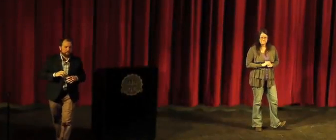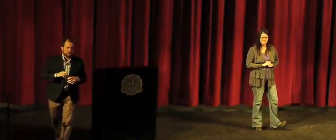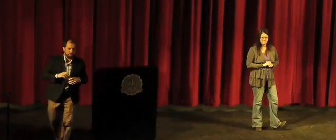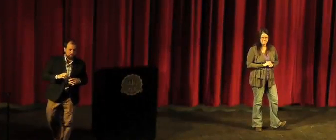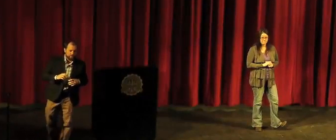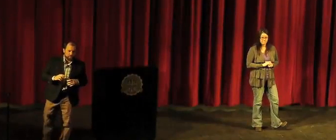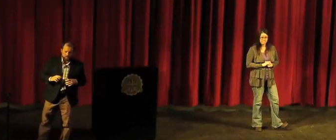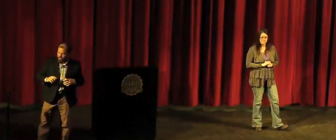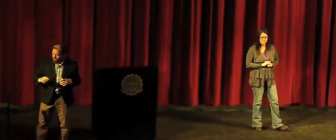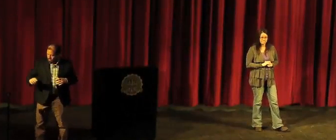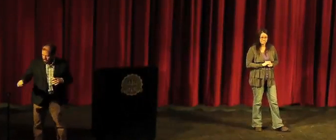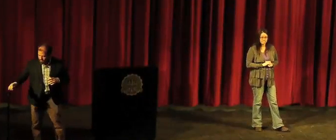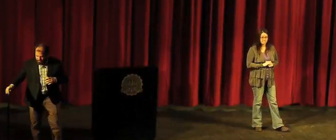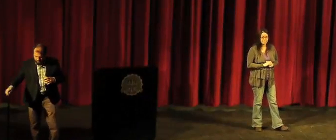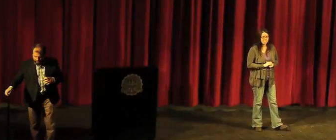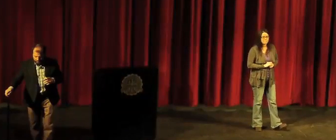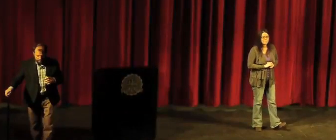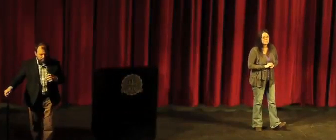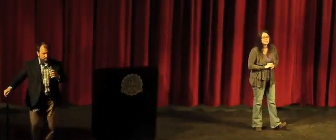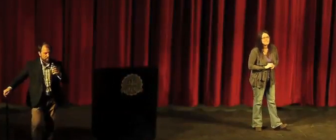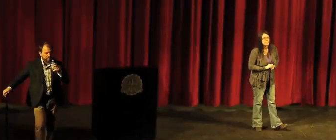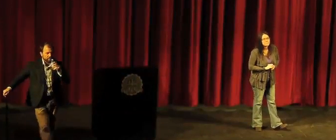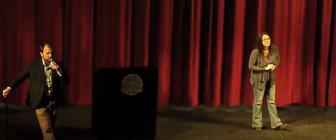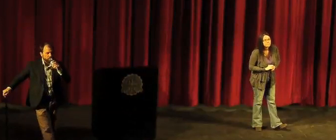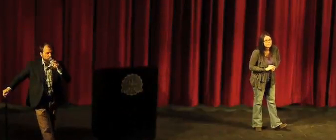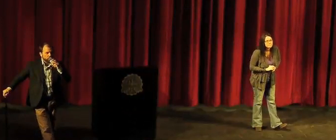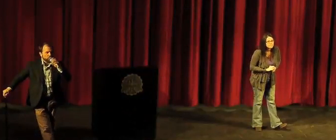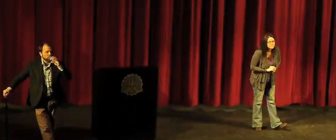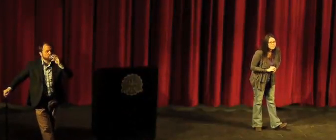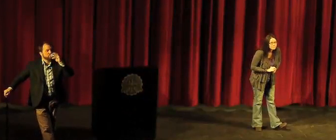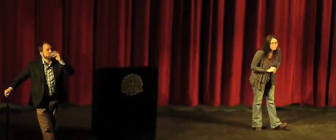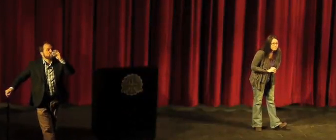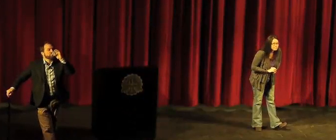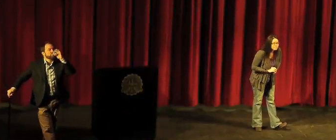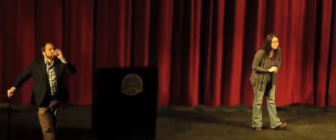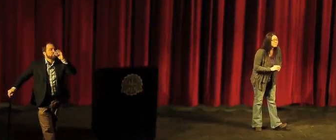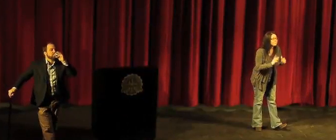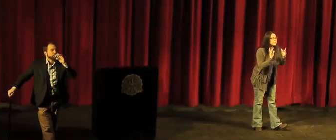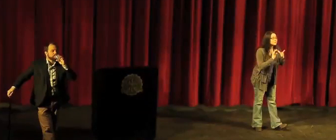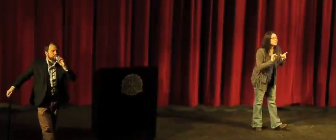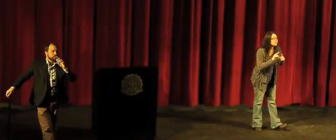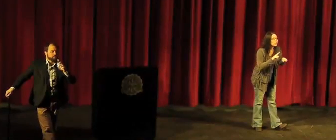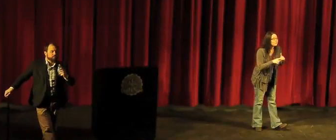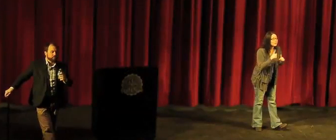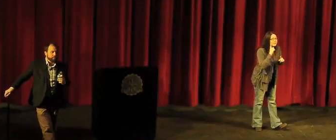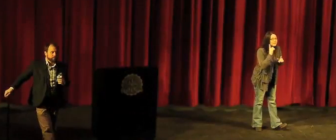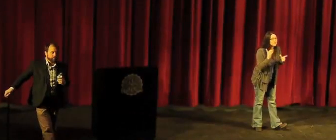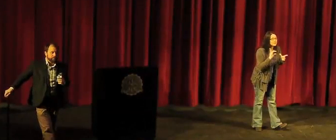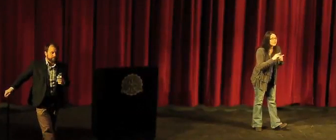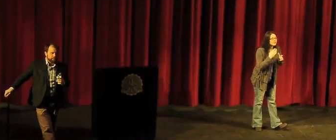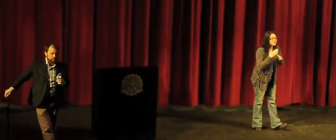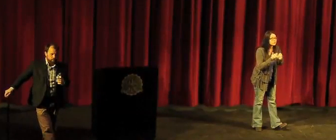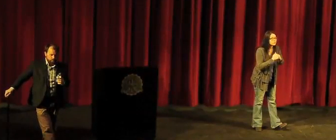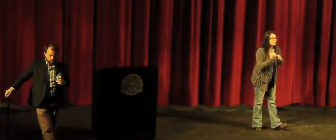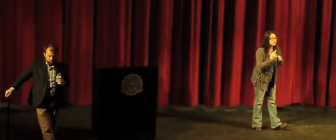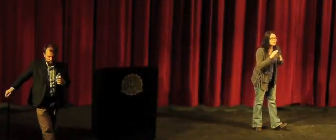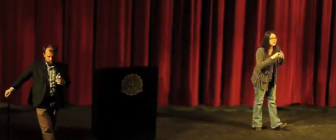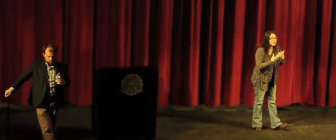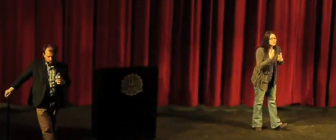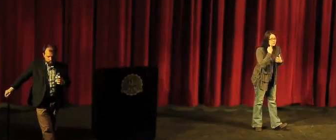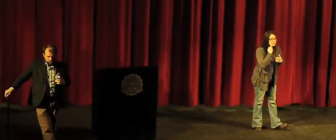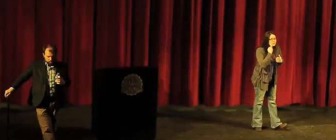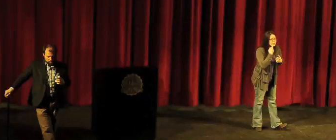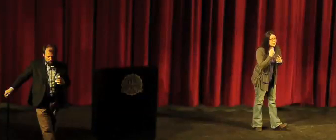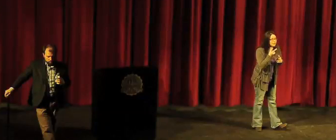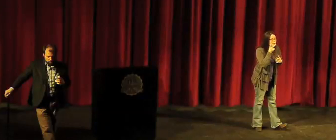This is just more to share a story than to, but I think it connects. I shared this in one of my classes recently. I was